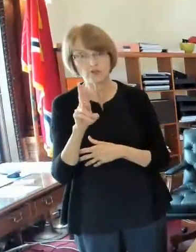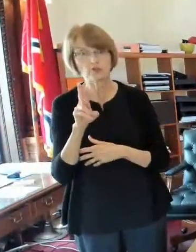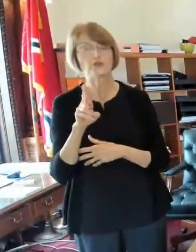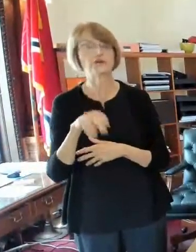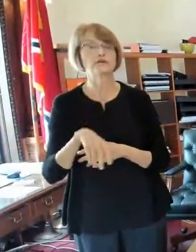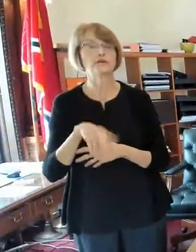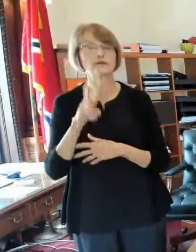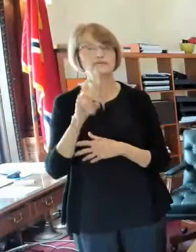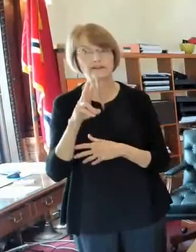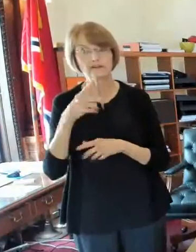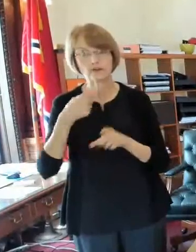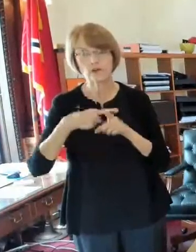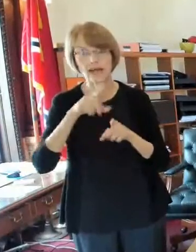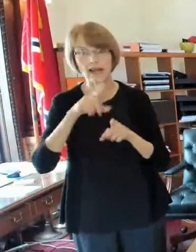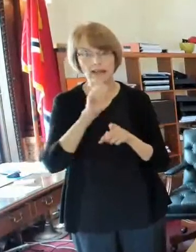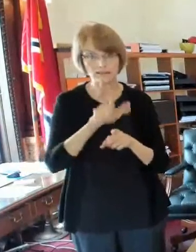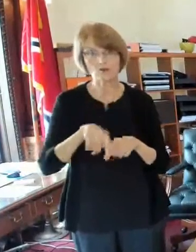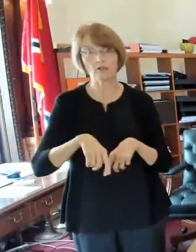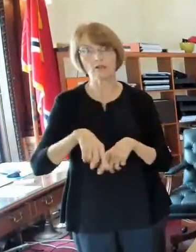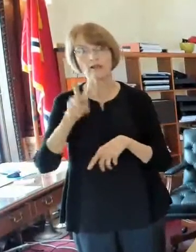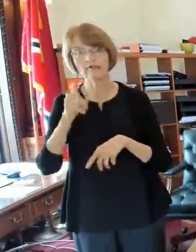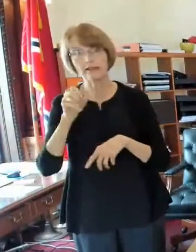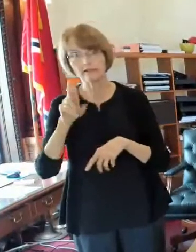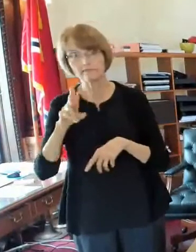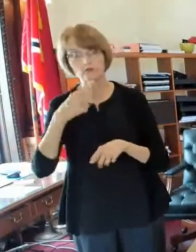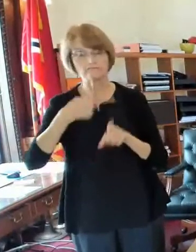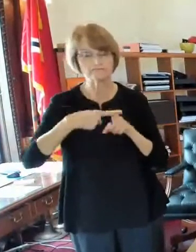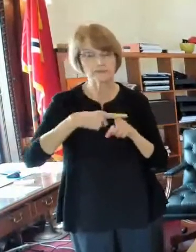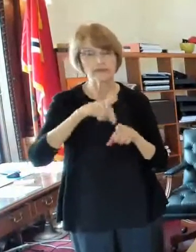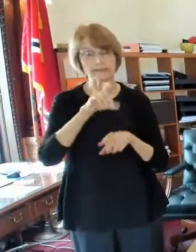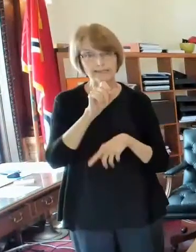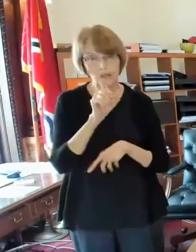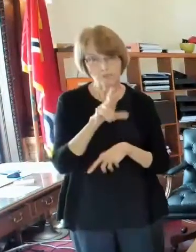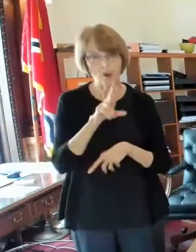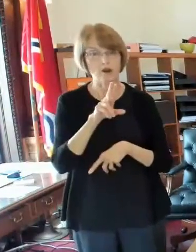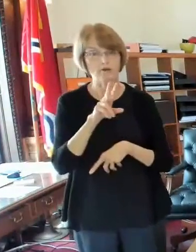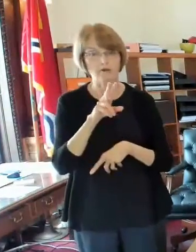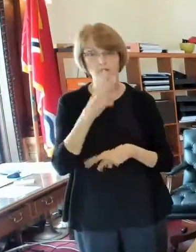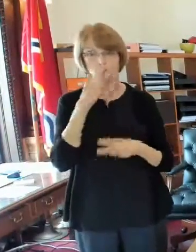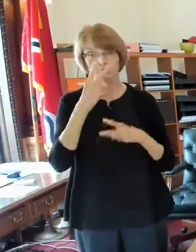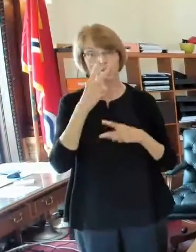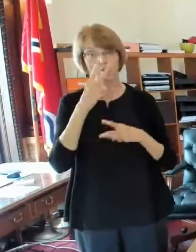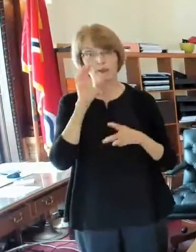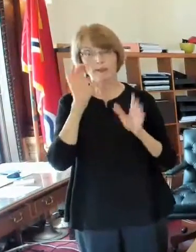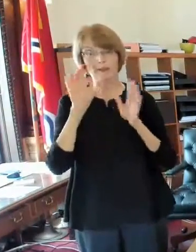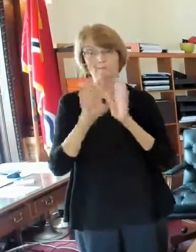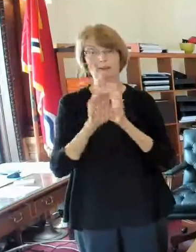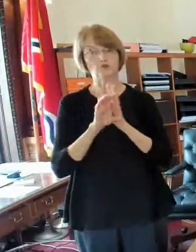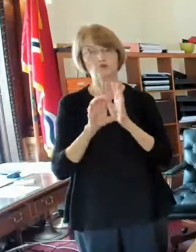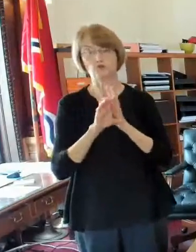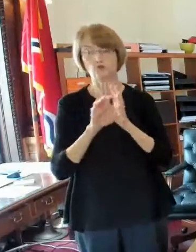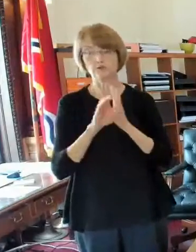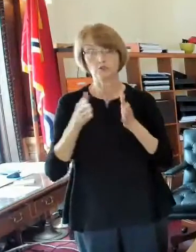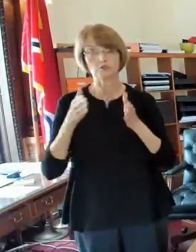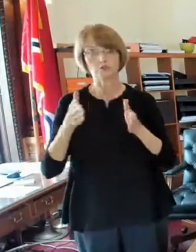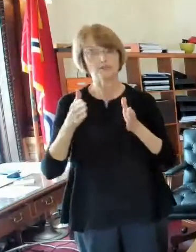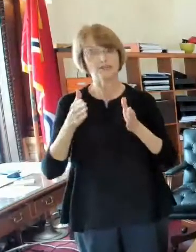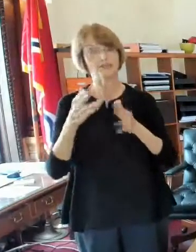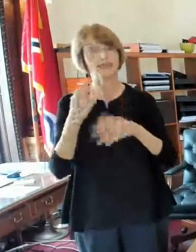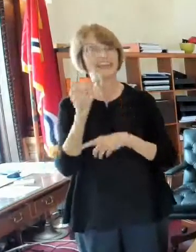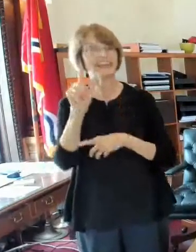Lindell, Vandeventer at Delmar. We saw some pictures of a couple of streets on the hill. The fire